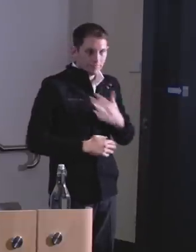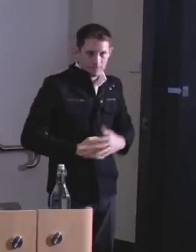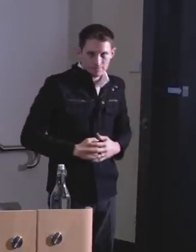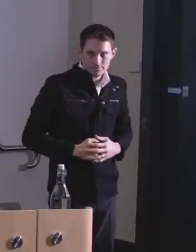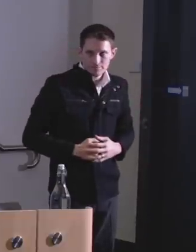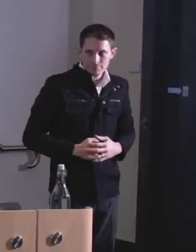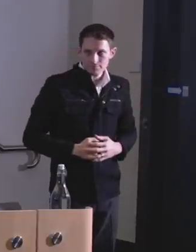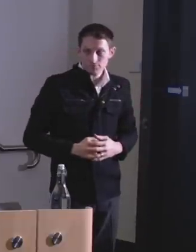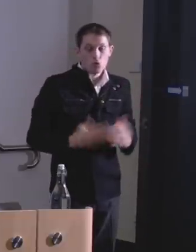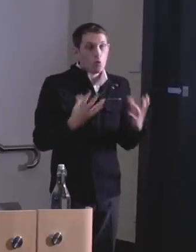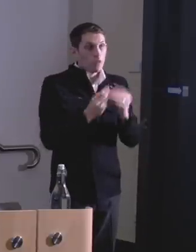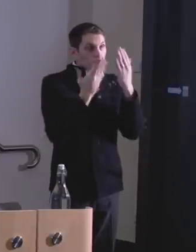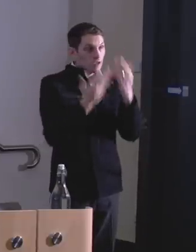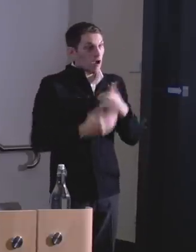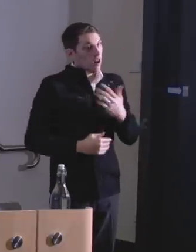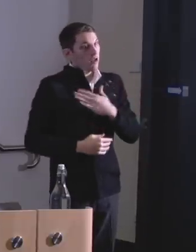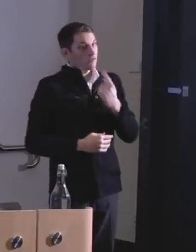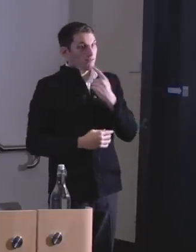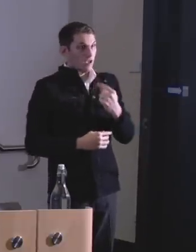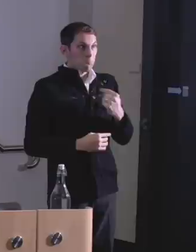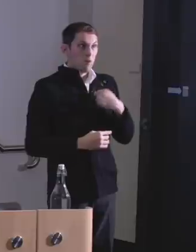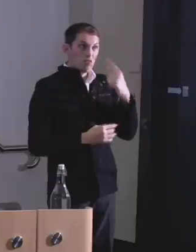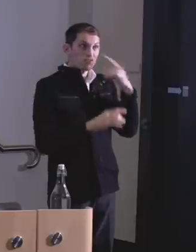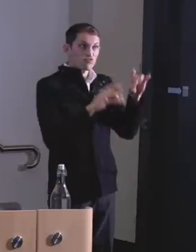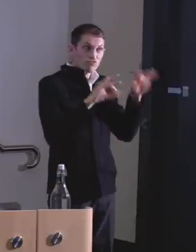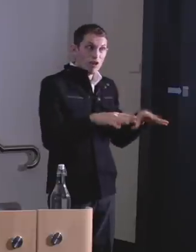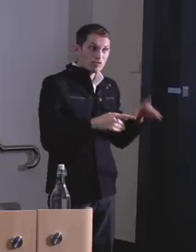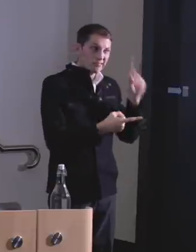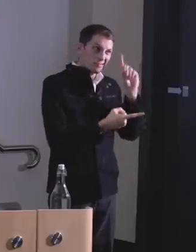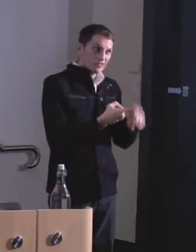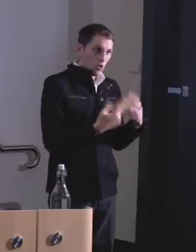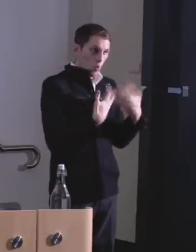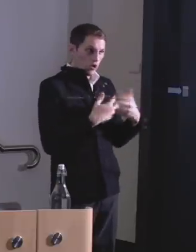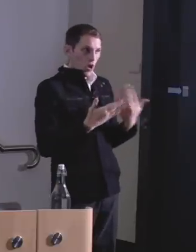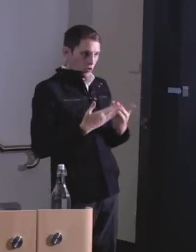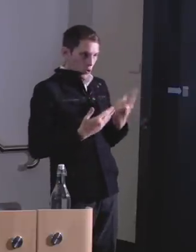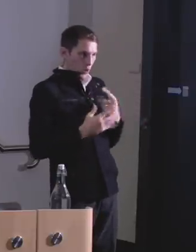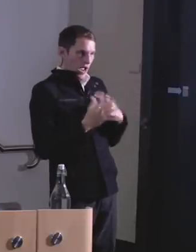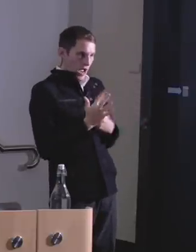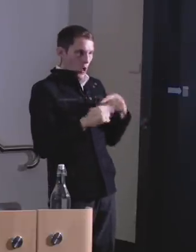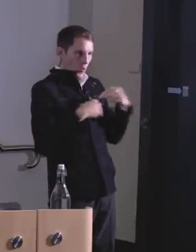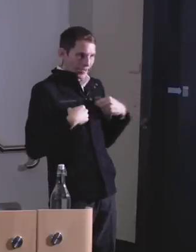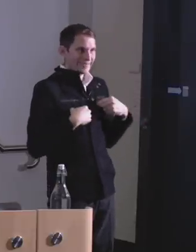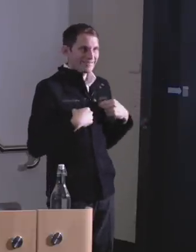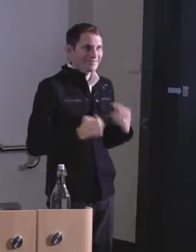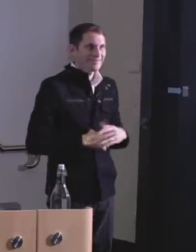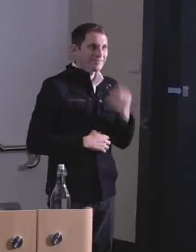With due respect, I would like to say that I think Australia is still working on that one.